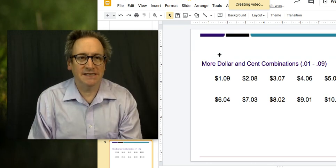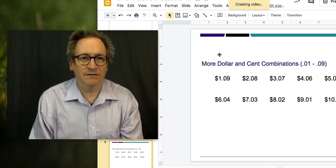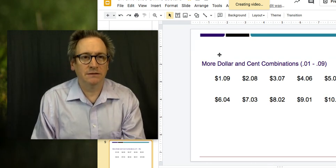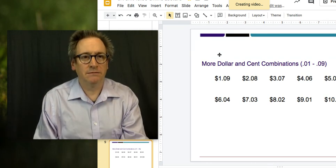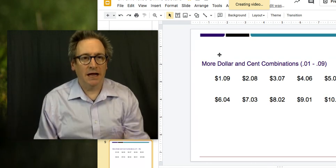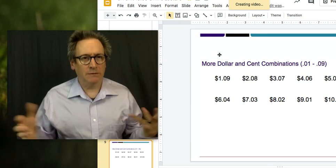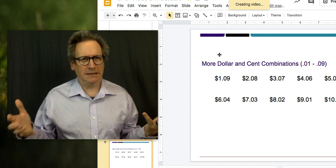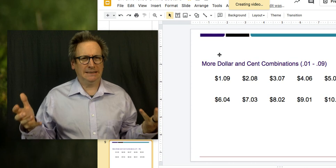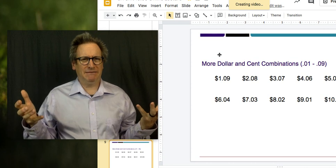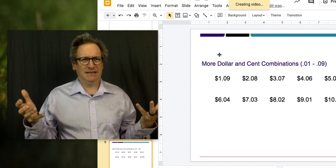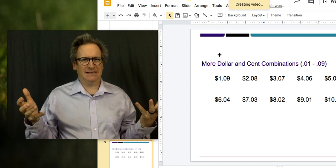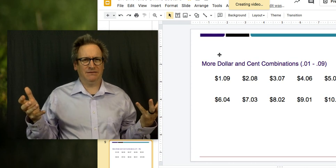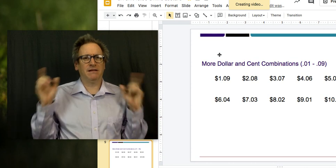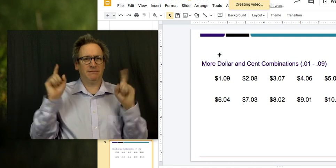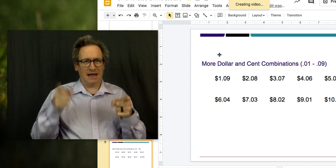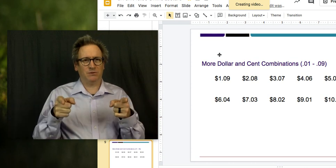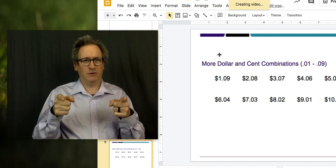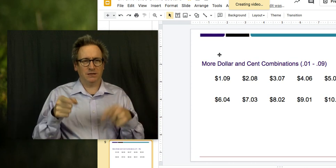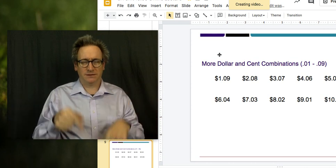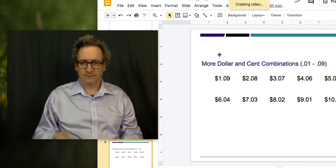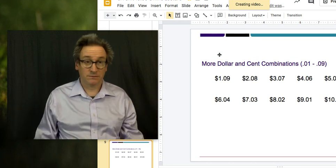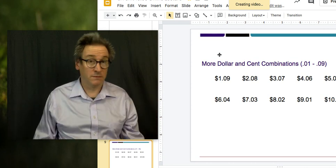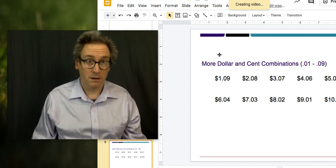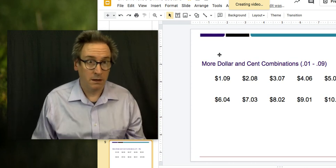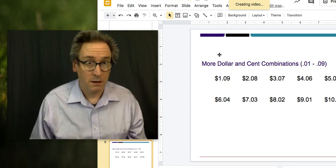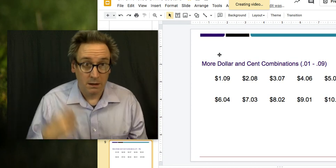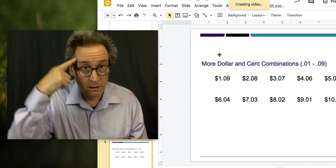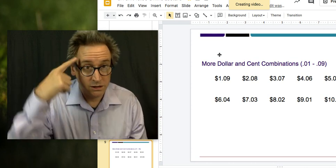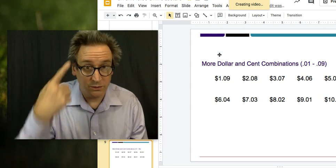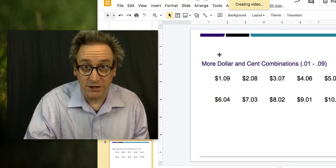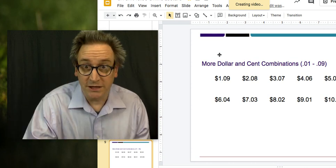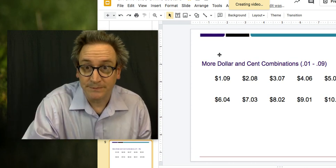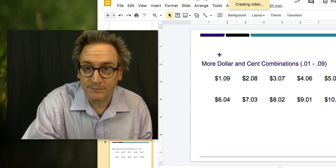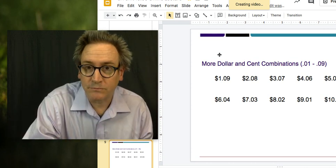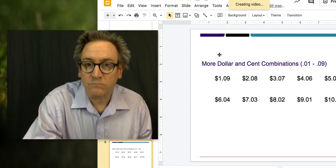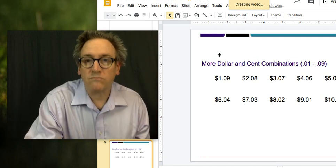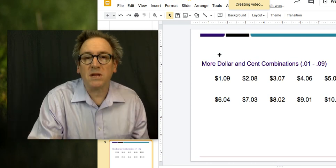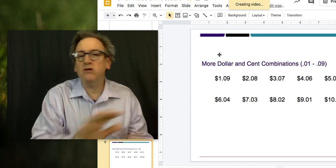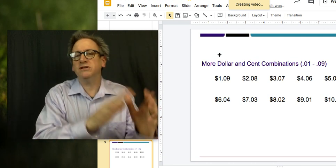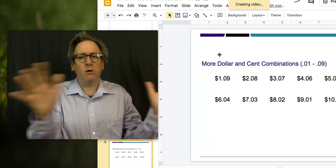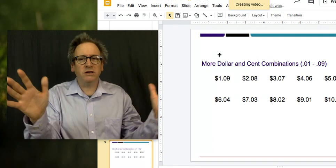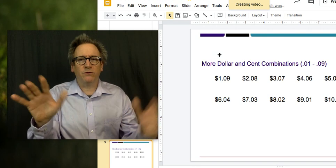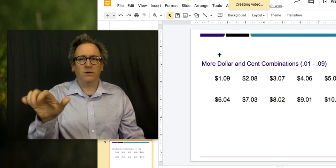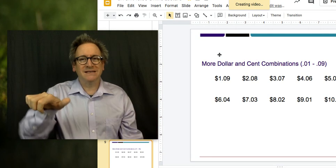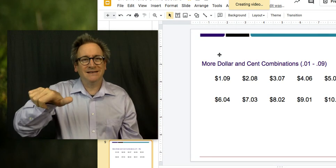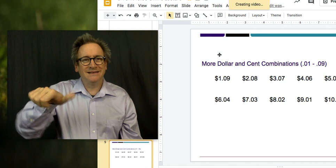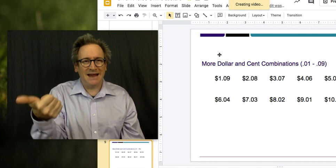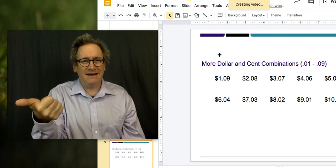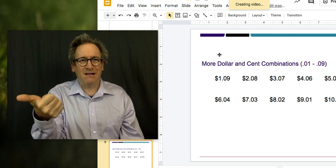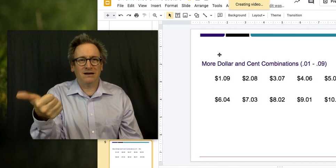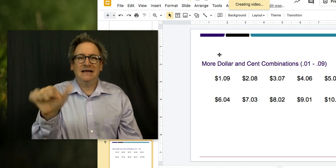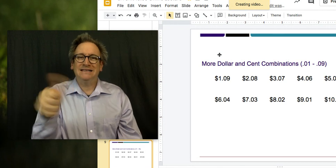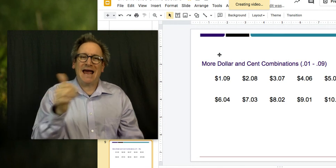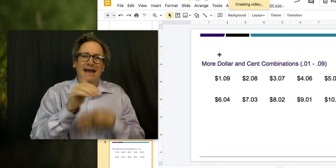DFD 7, and I was like DFD 7. That's what it was. Swiss cheese. So all different ones.